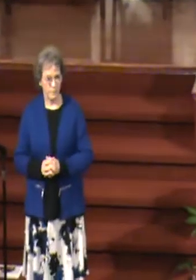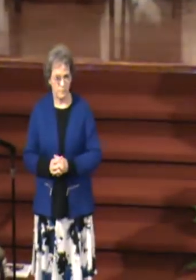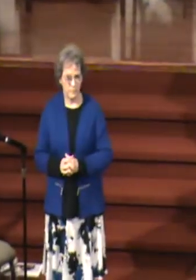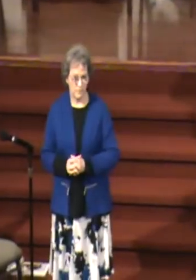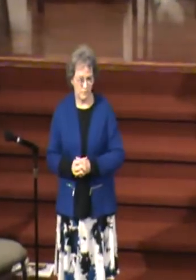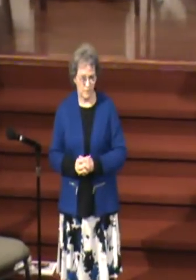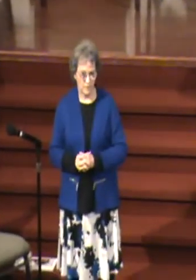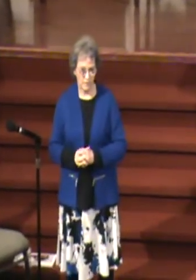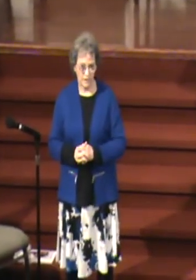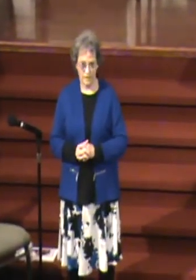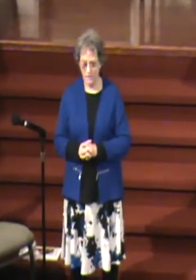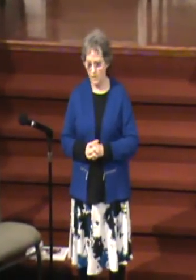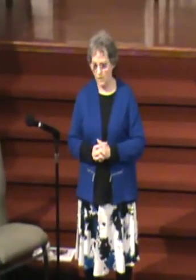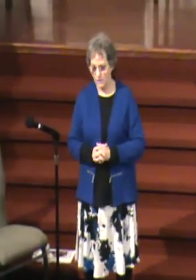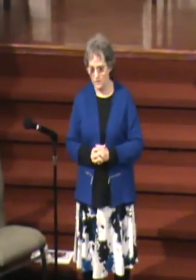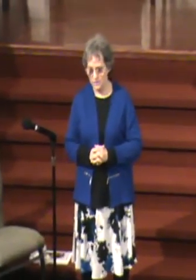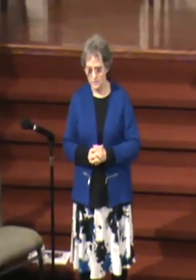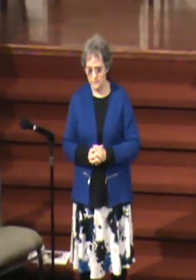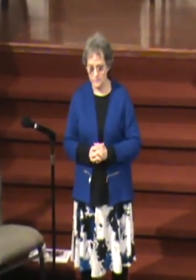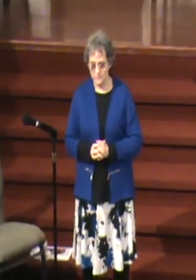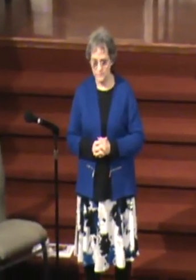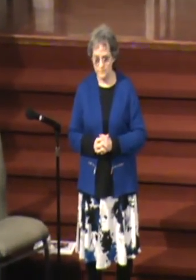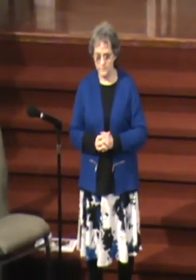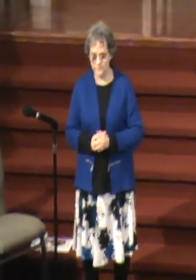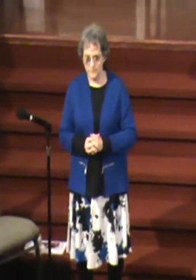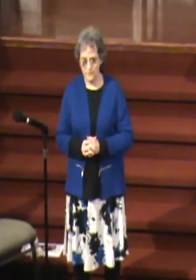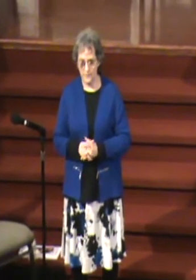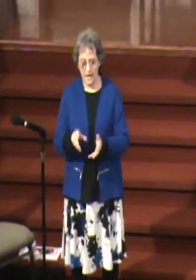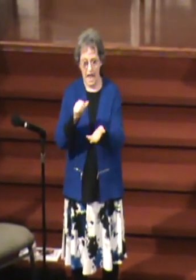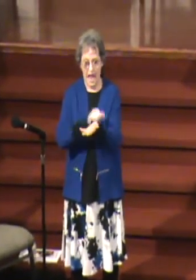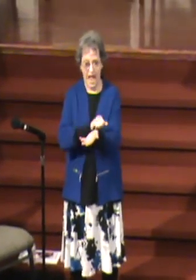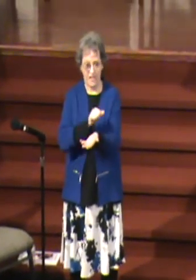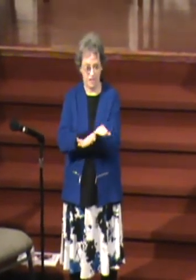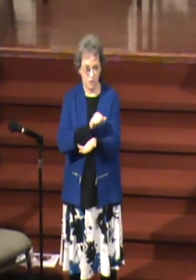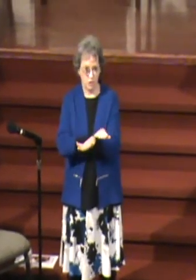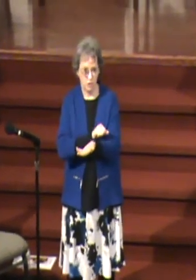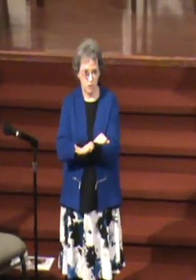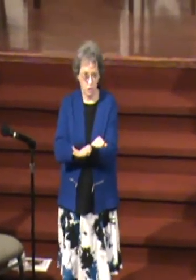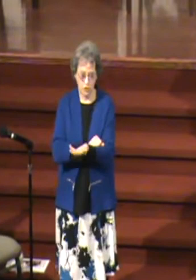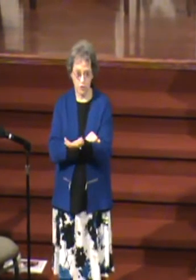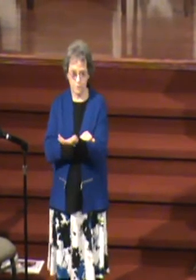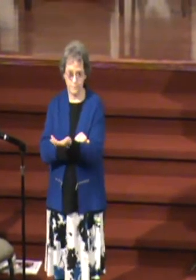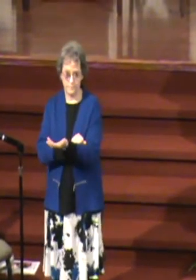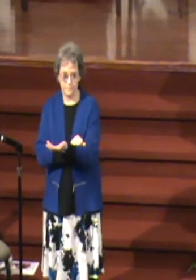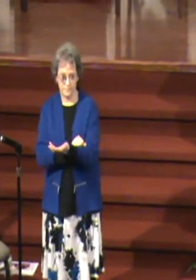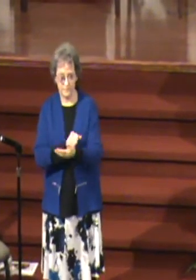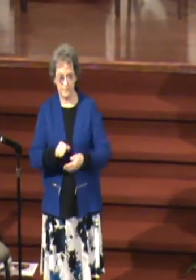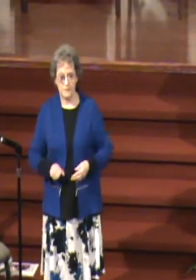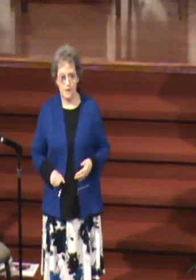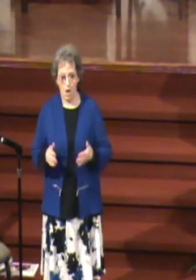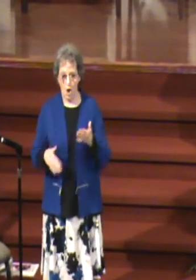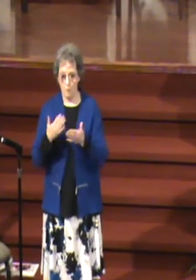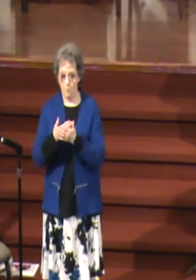Antionette Stewart, me, was born